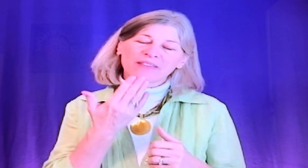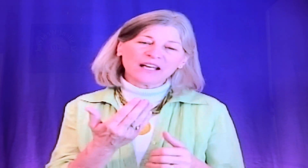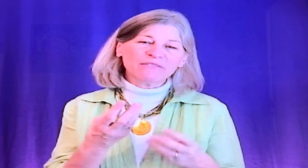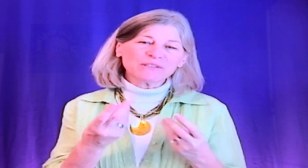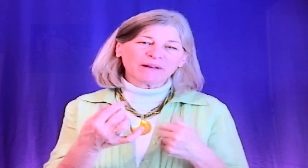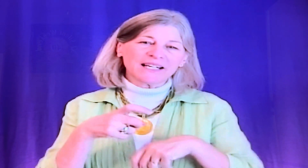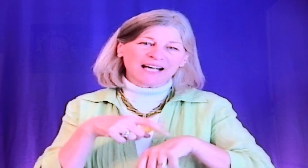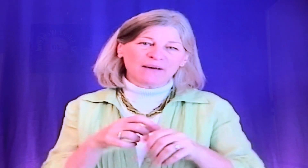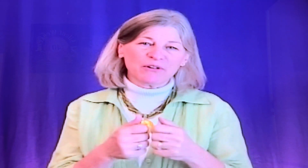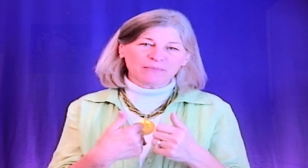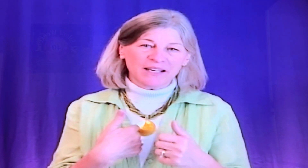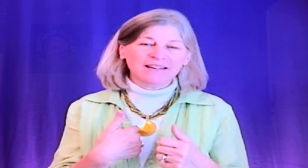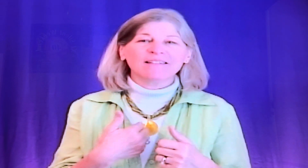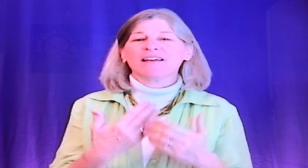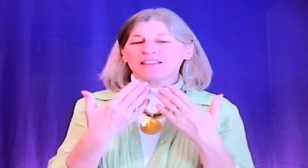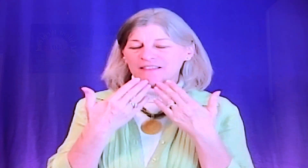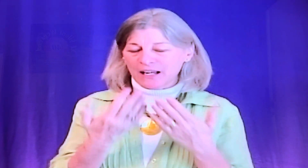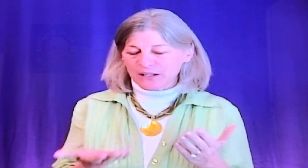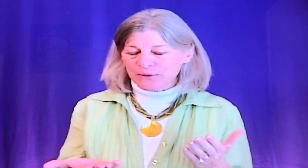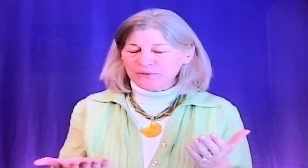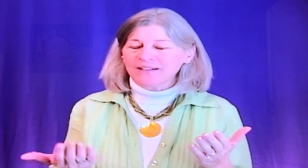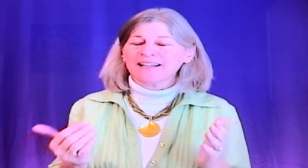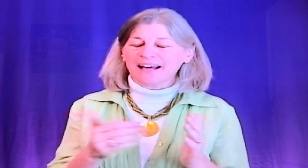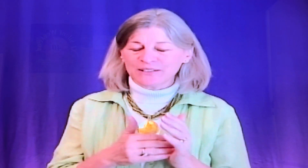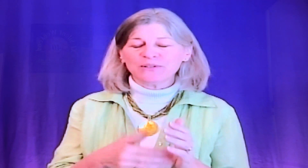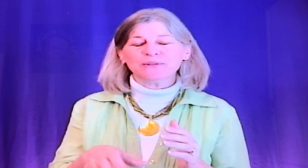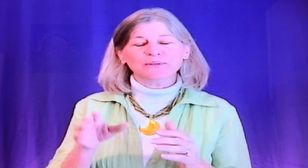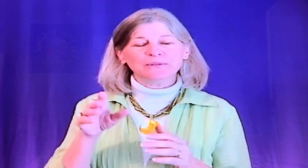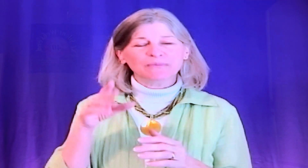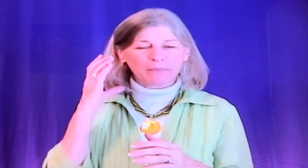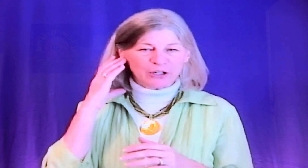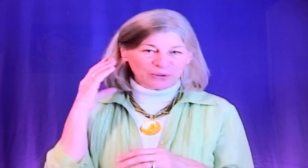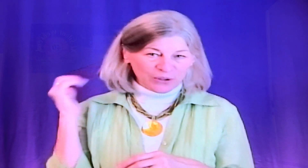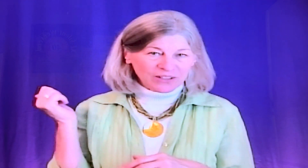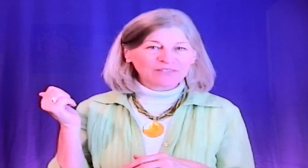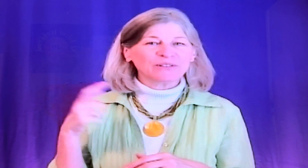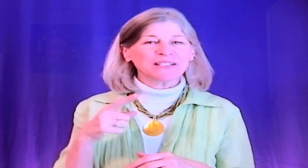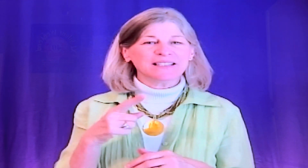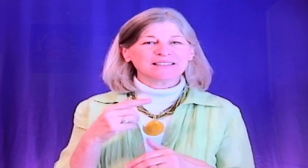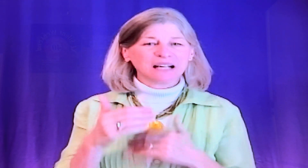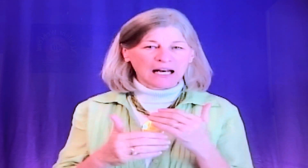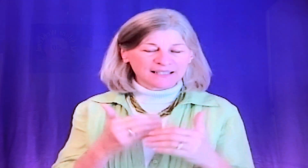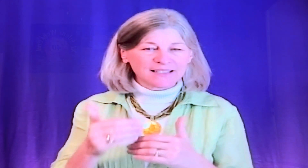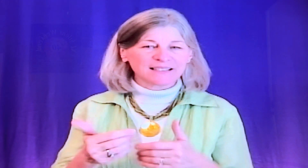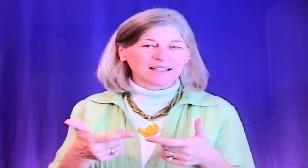you for spending time with me. Thank you again to Peter Cook for his kindness in